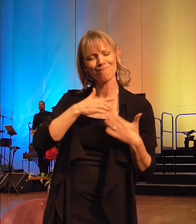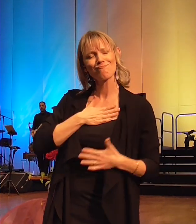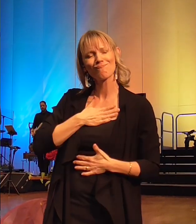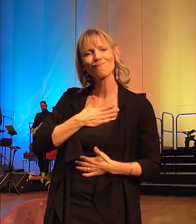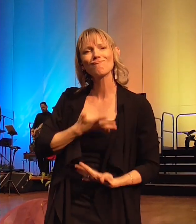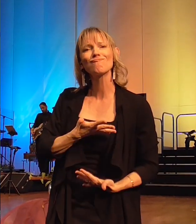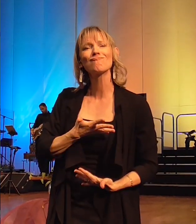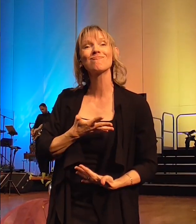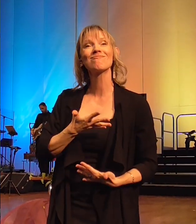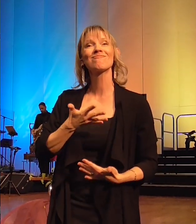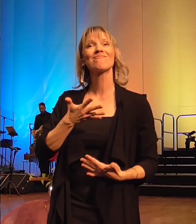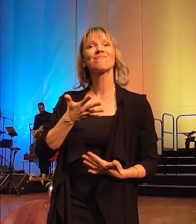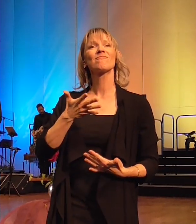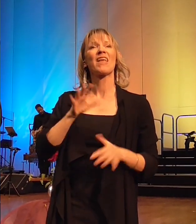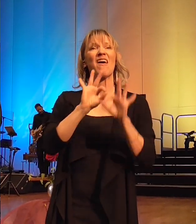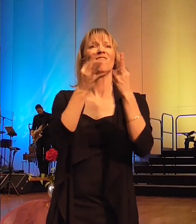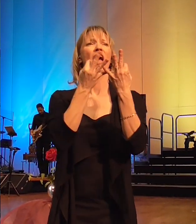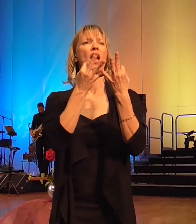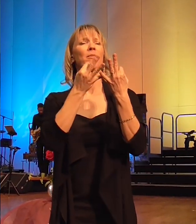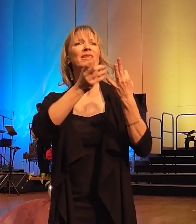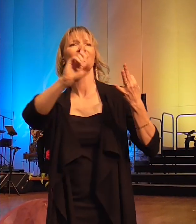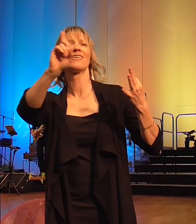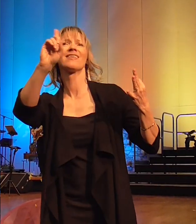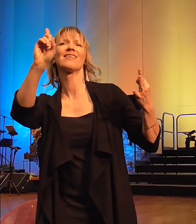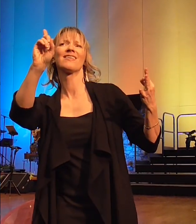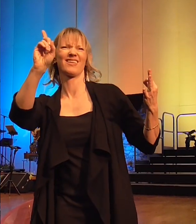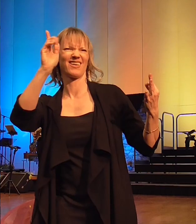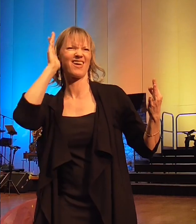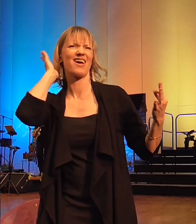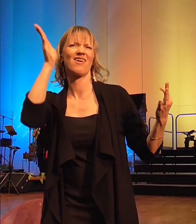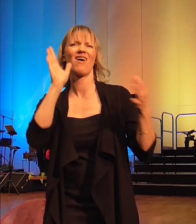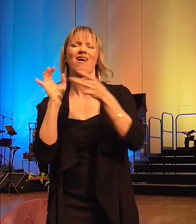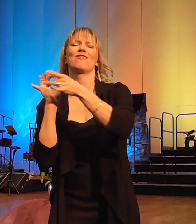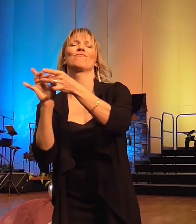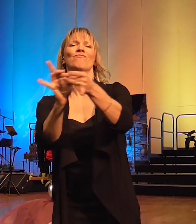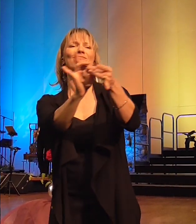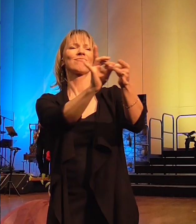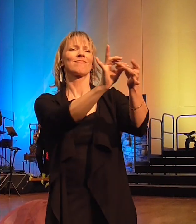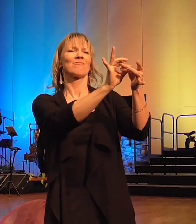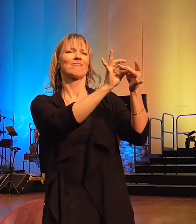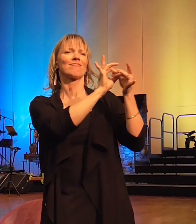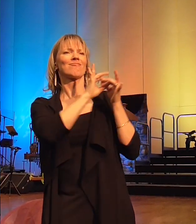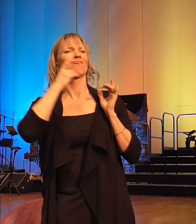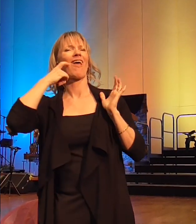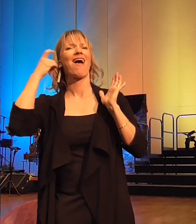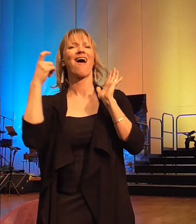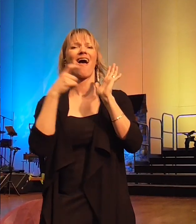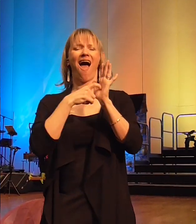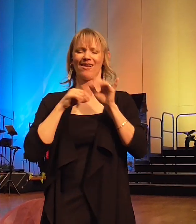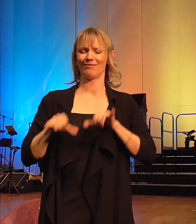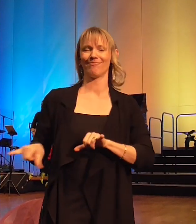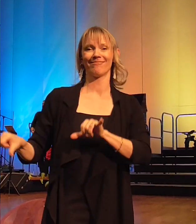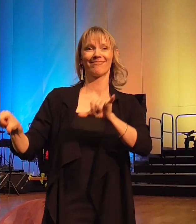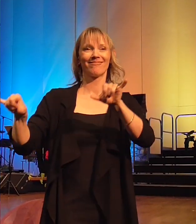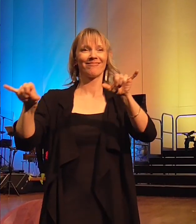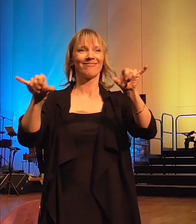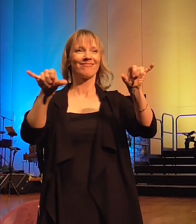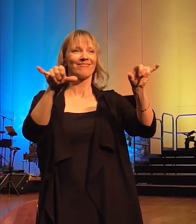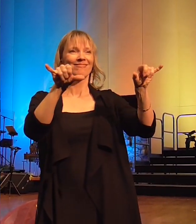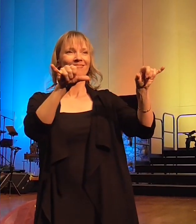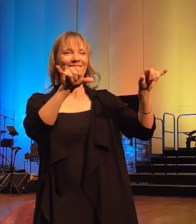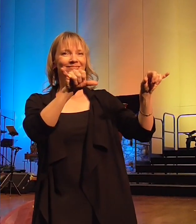We will find our family where the rivers run into the sea. Stretching